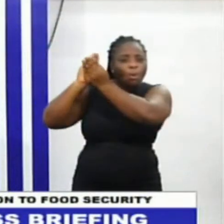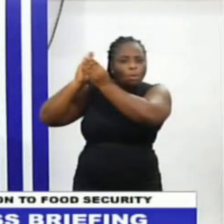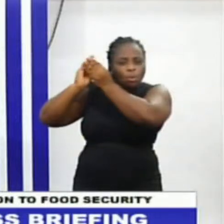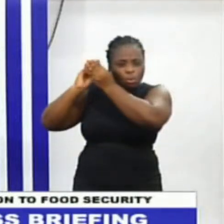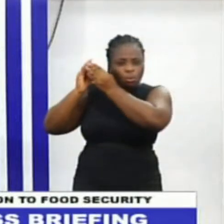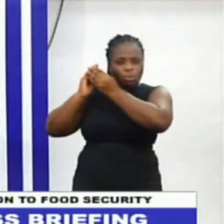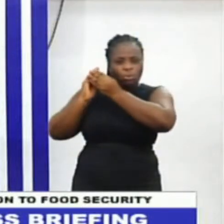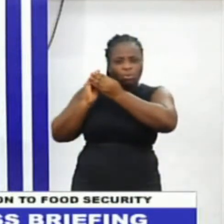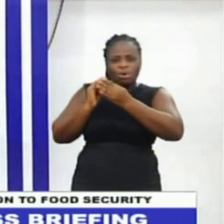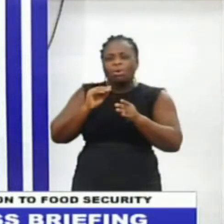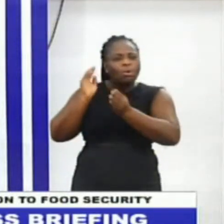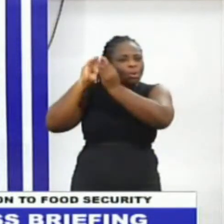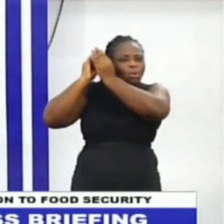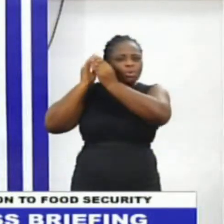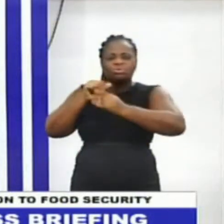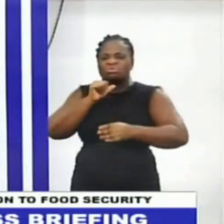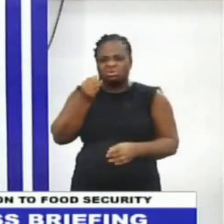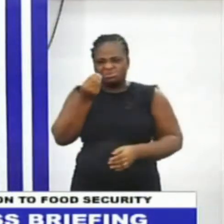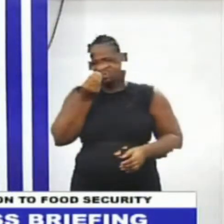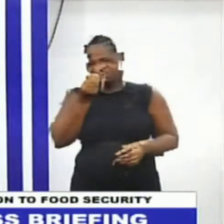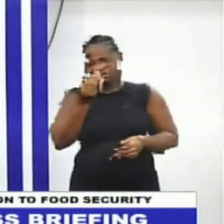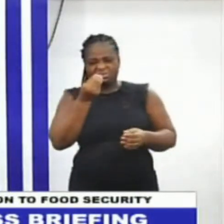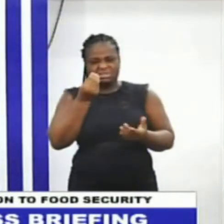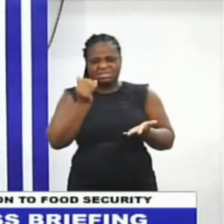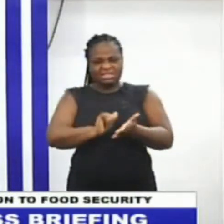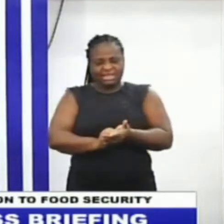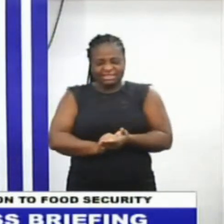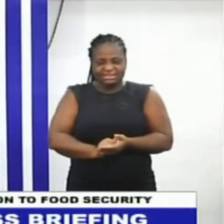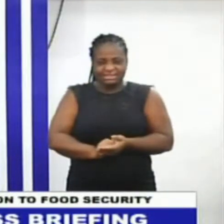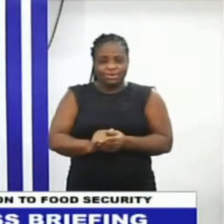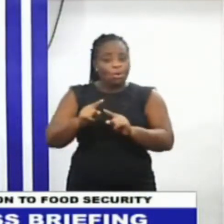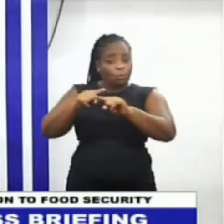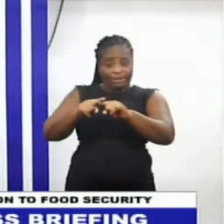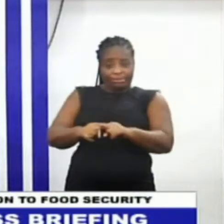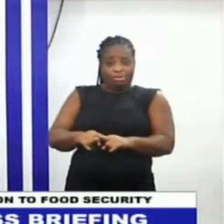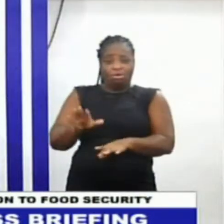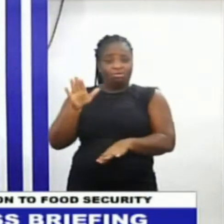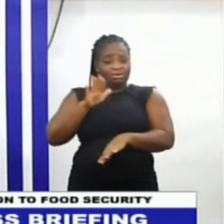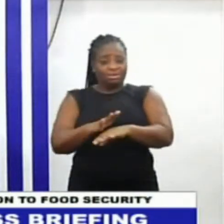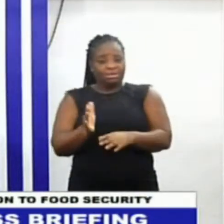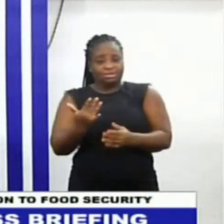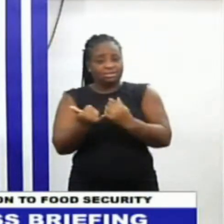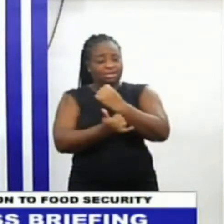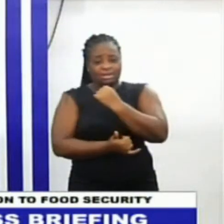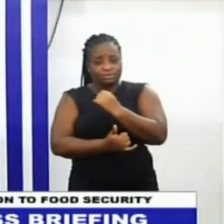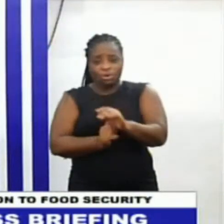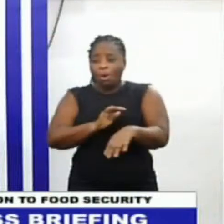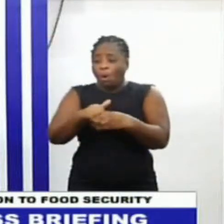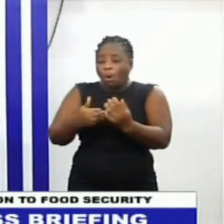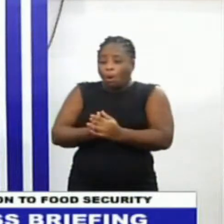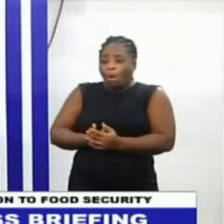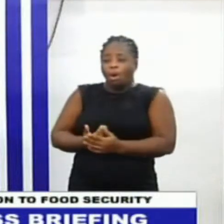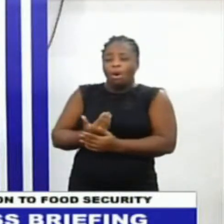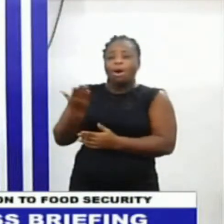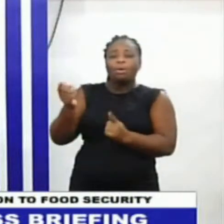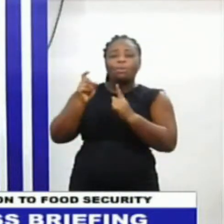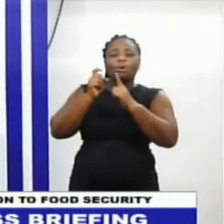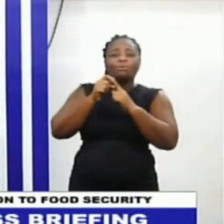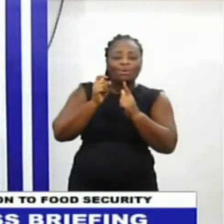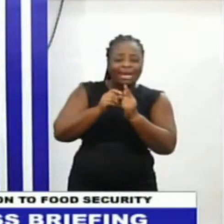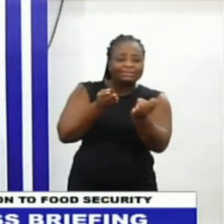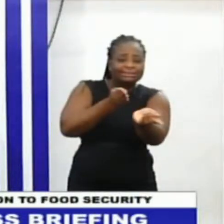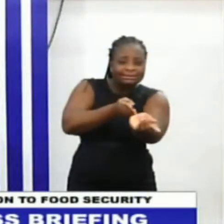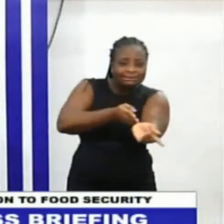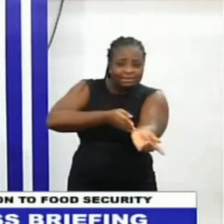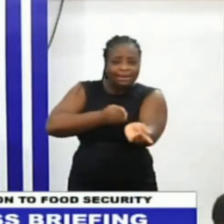not primary food that we depend upon in this country. So all our grains and our tubers and